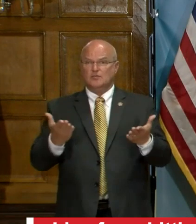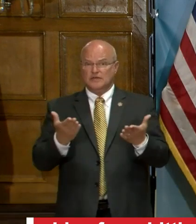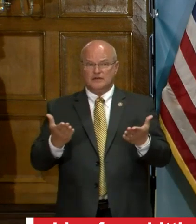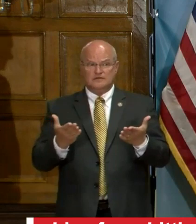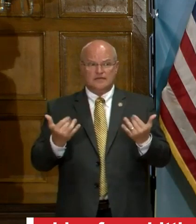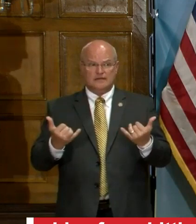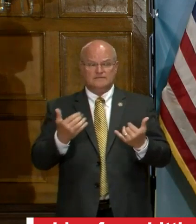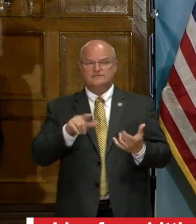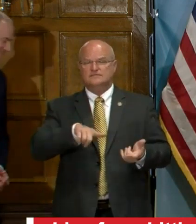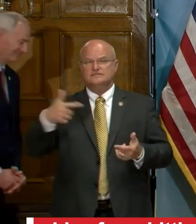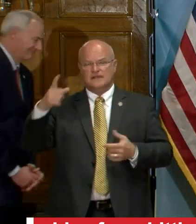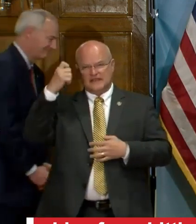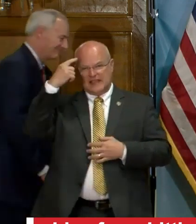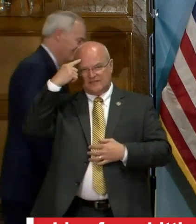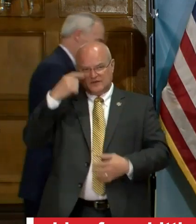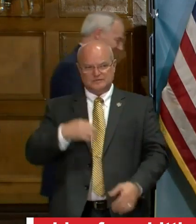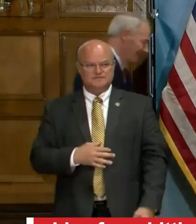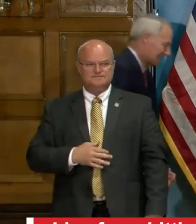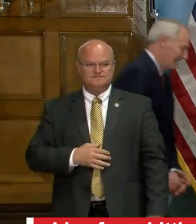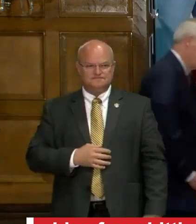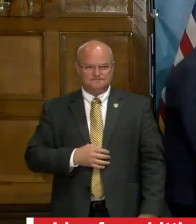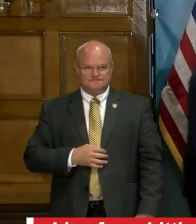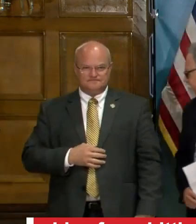and turn it over to the Governor.